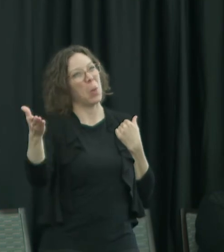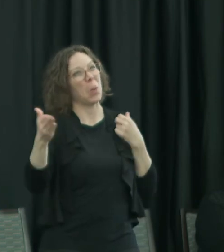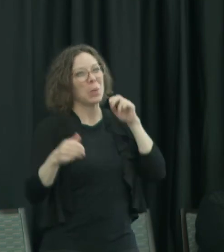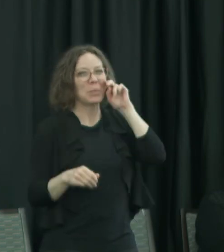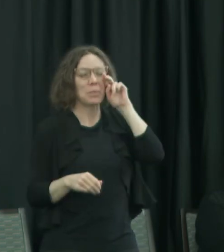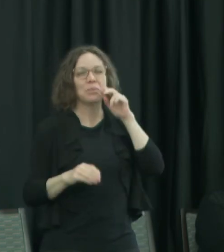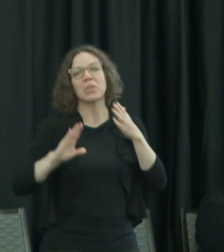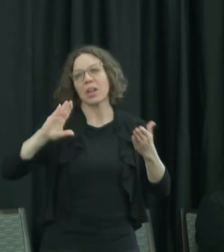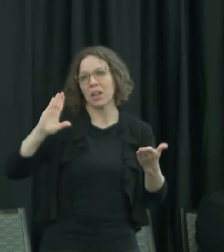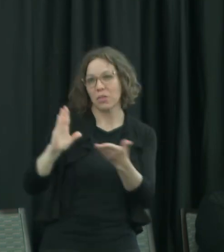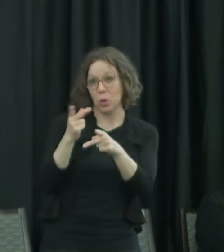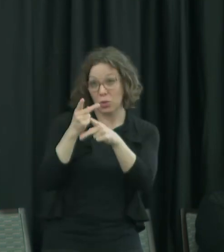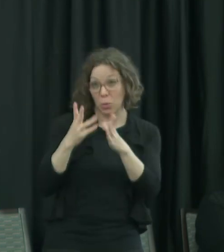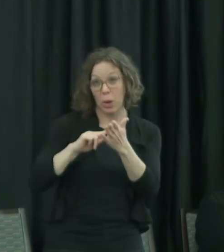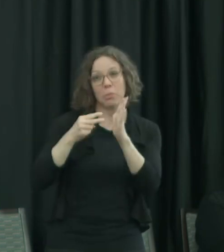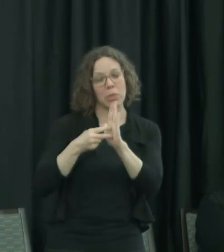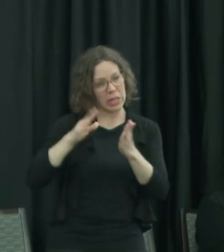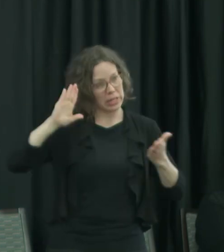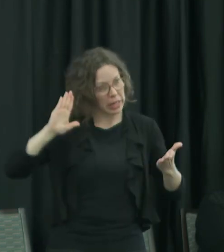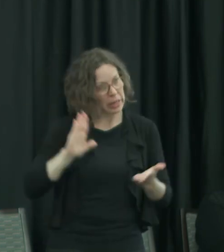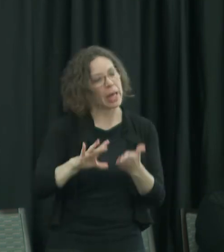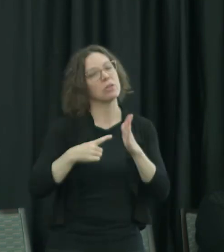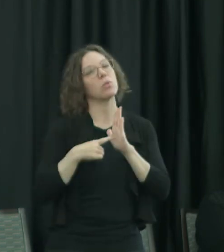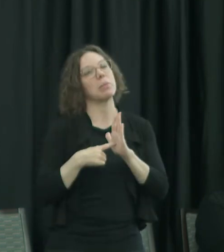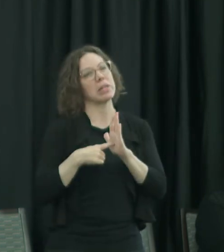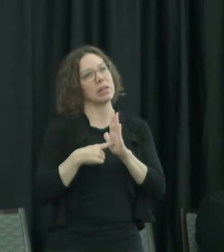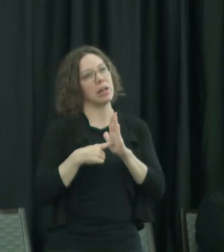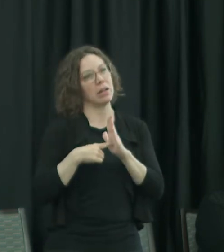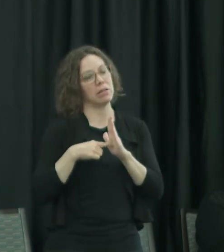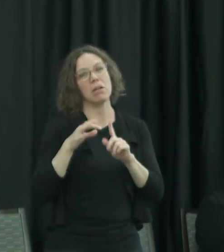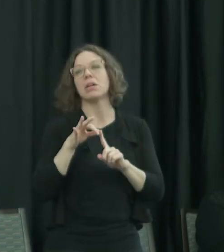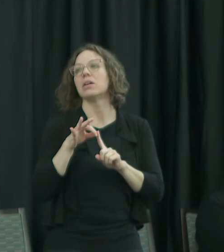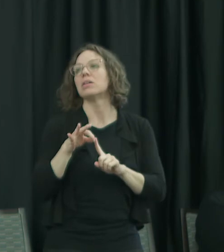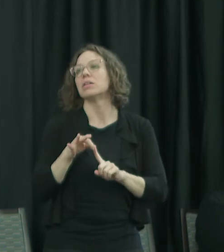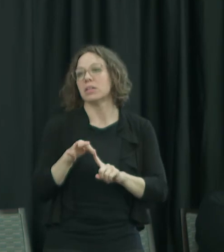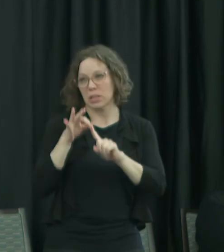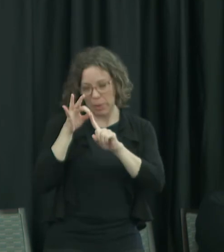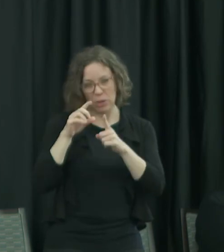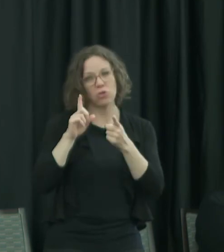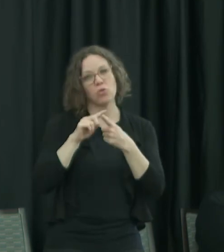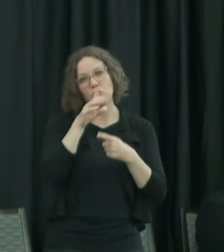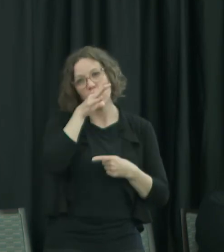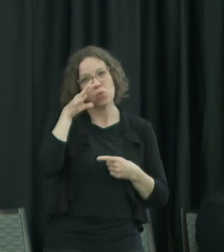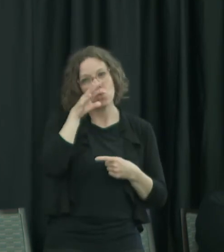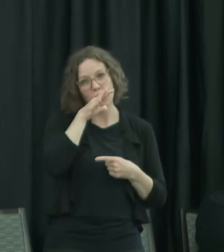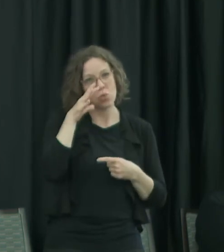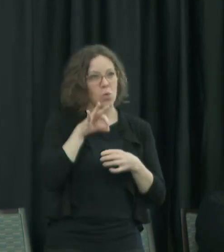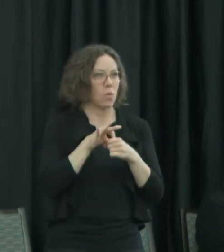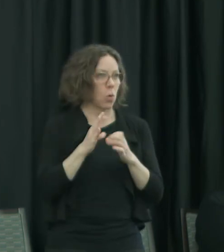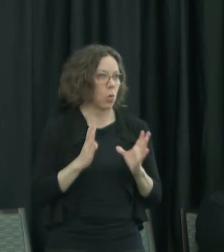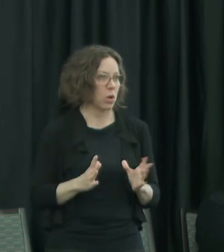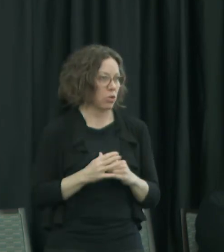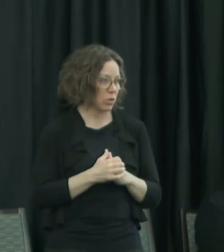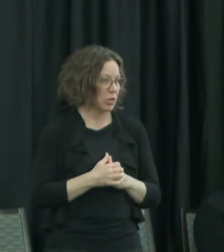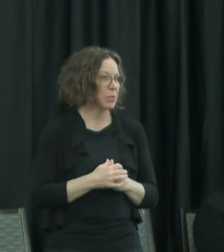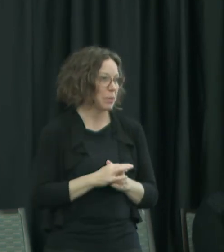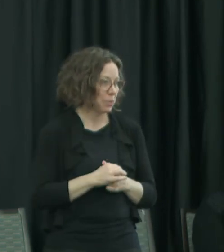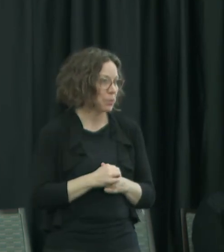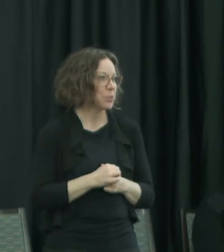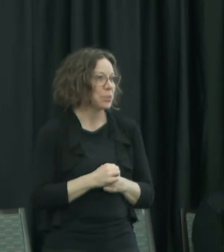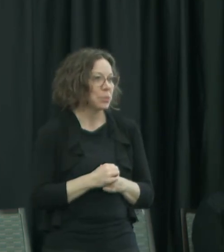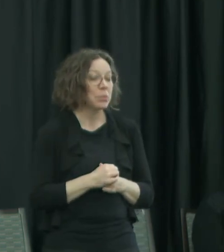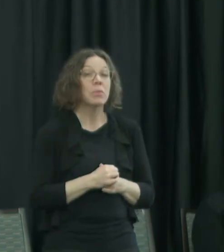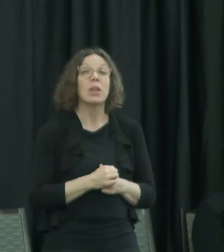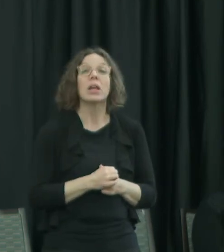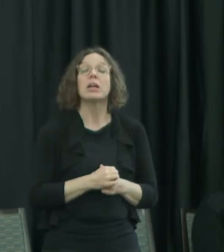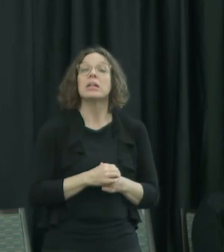Fewer supervisors means less representation, especially to rural Linn County voters and residents.